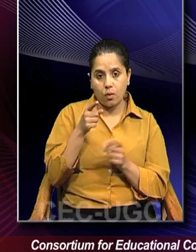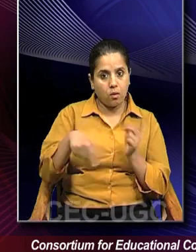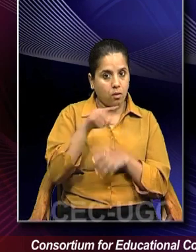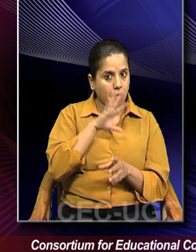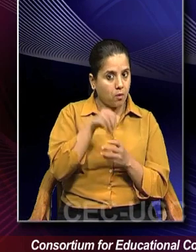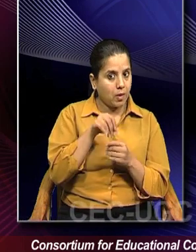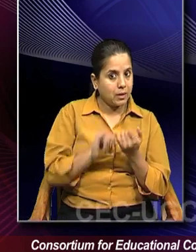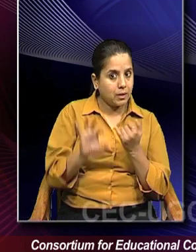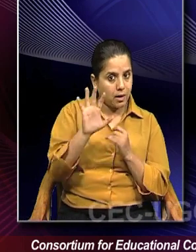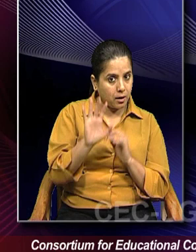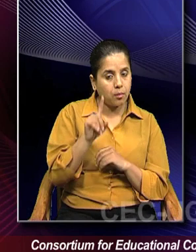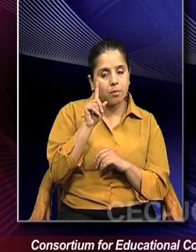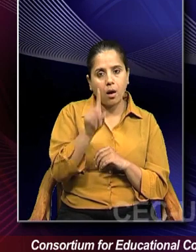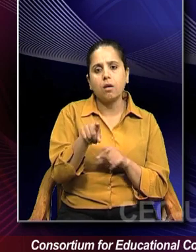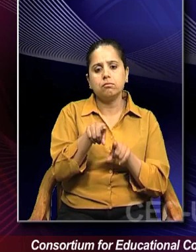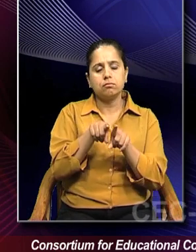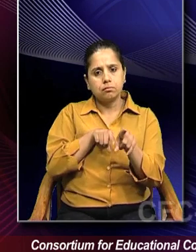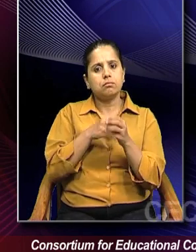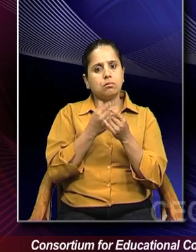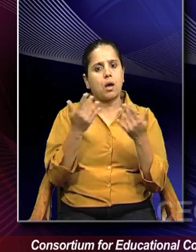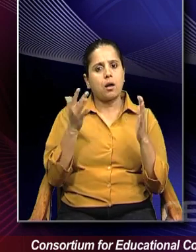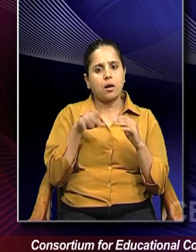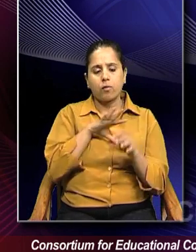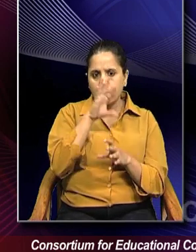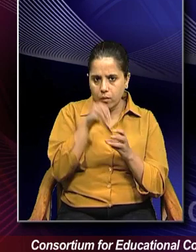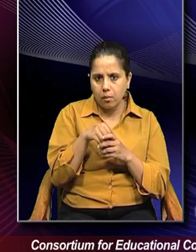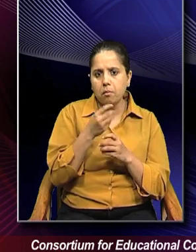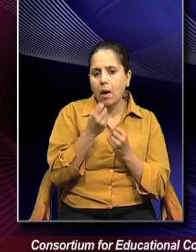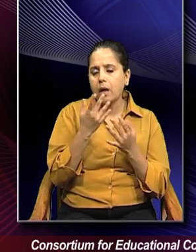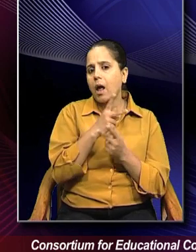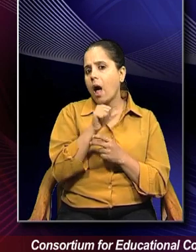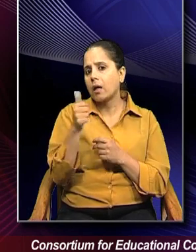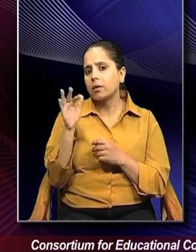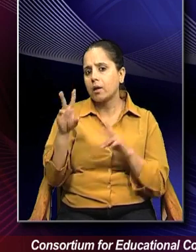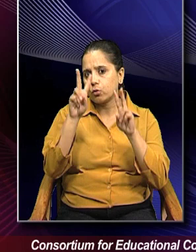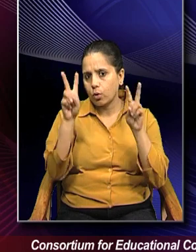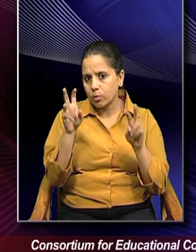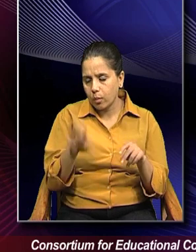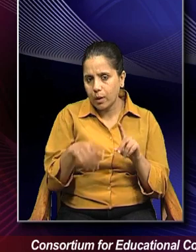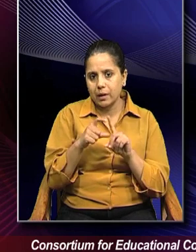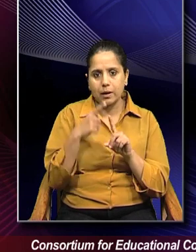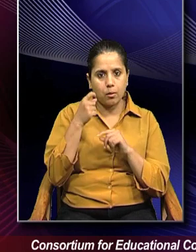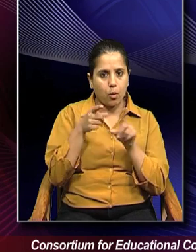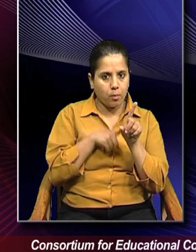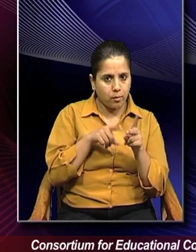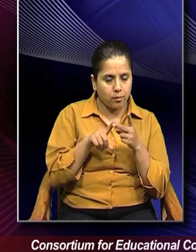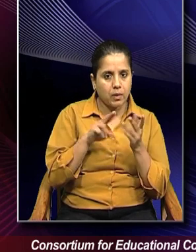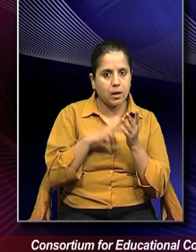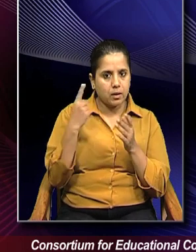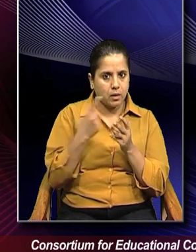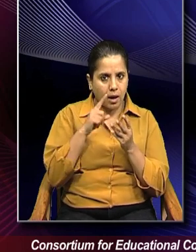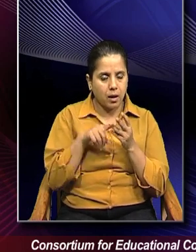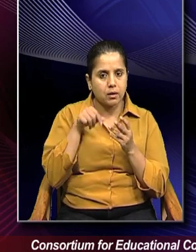involve states, but goes beyond it, involving many other components like diplomacy, nationalism,